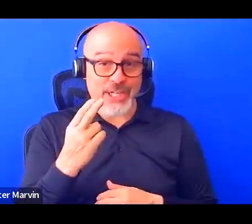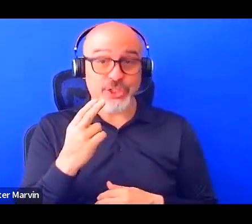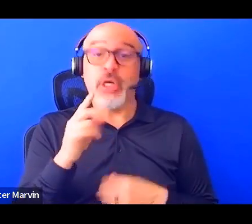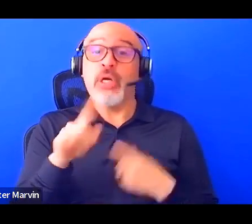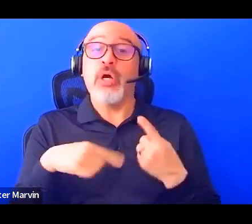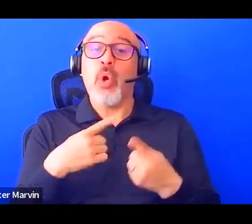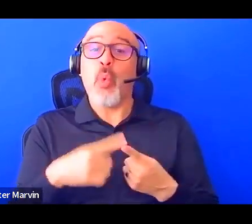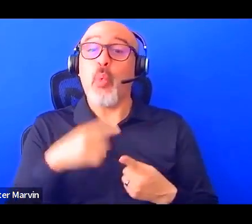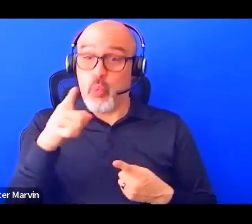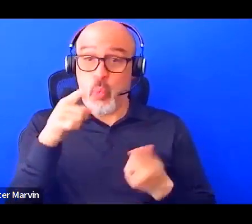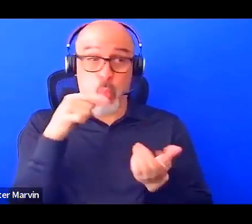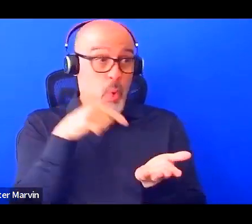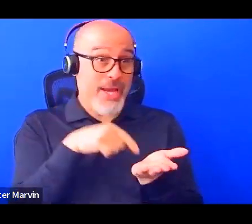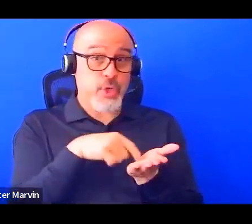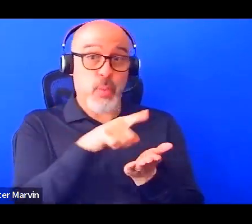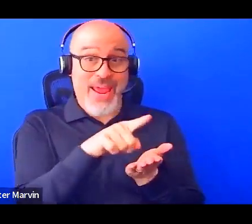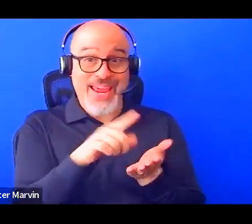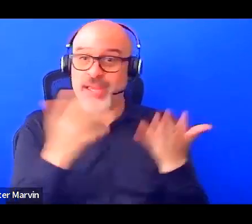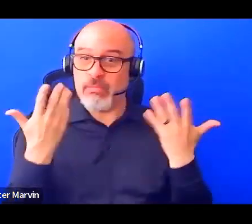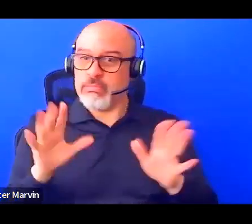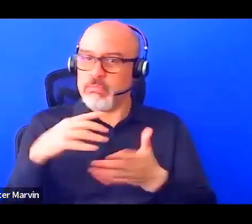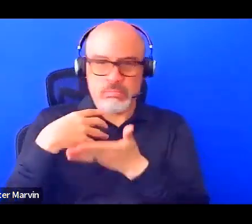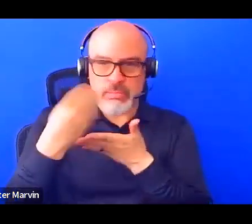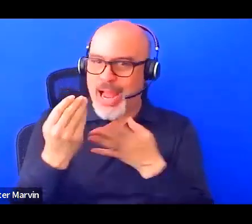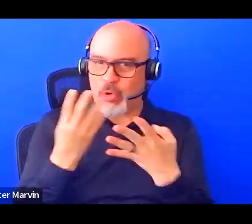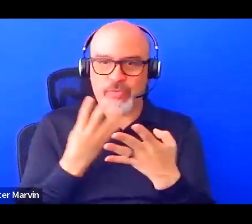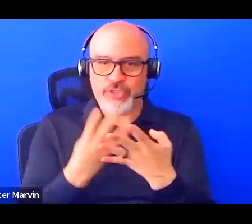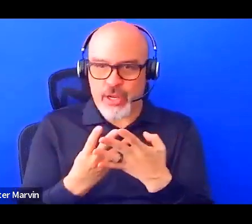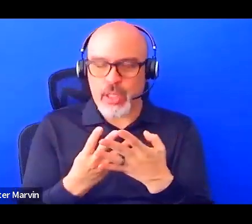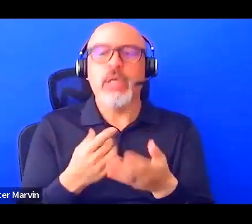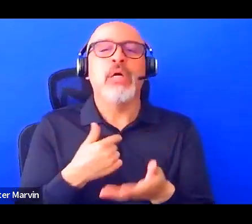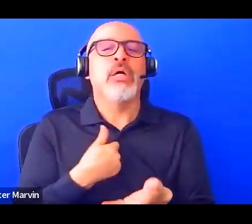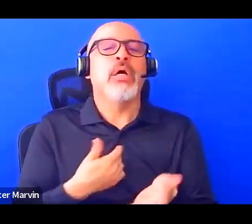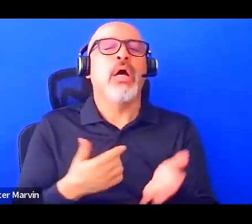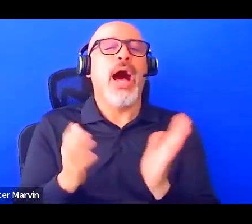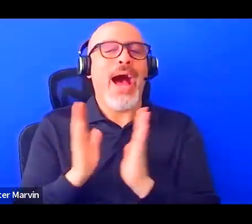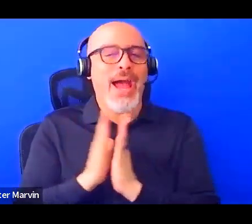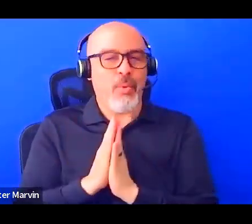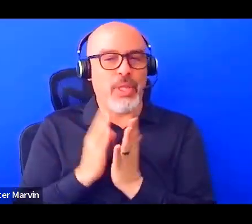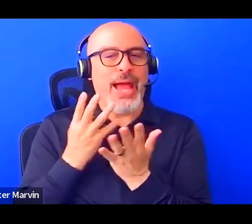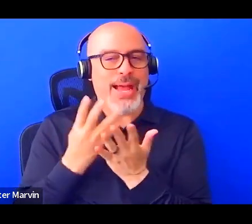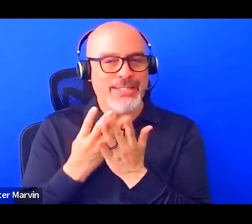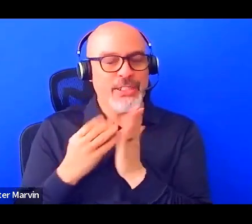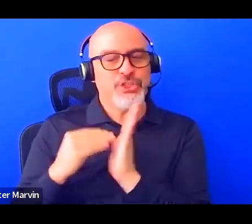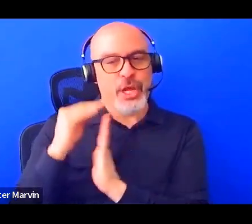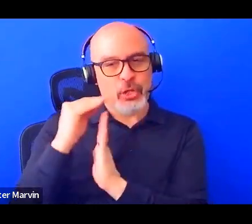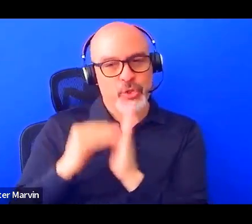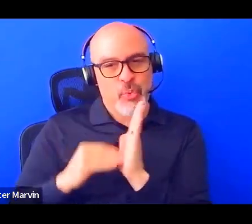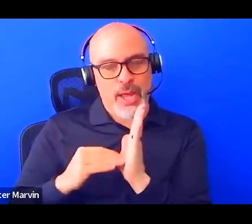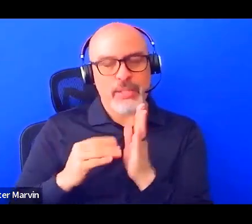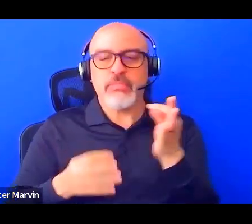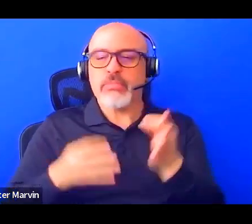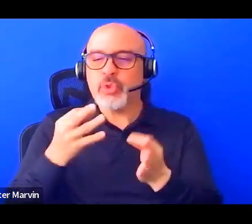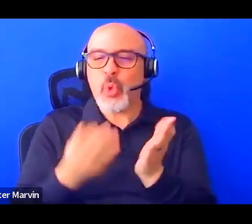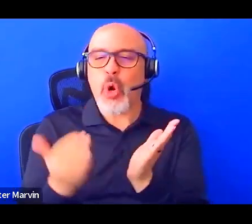when you're able to pay that for him, he'll be released immediately. I'm going to ask the jail to give him a written notice for his court date, which will be